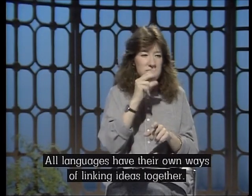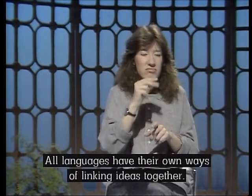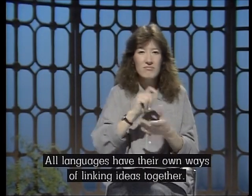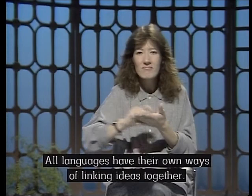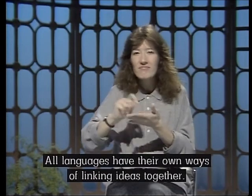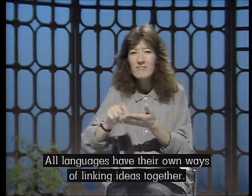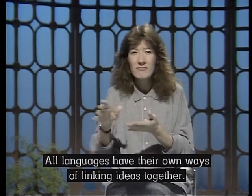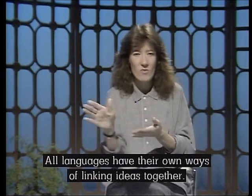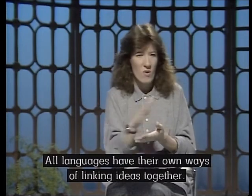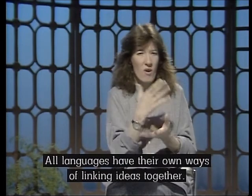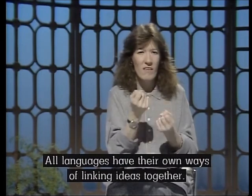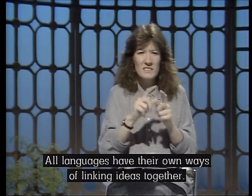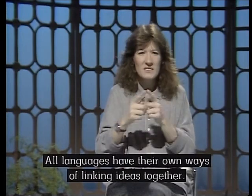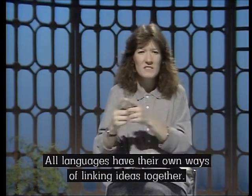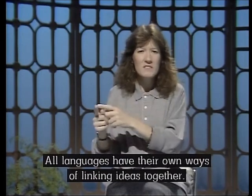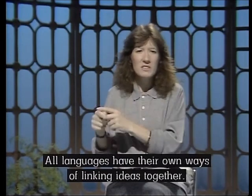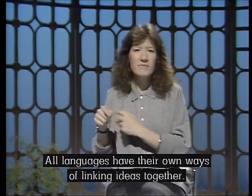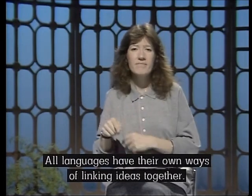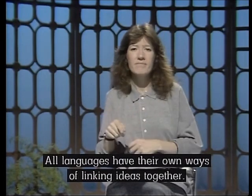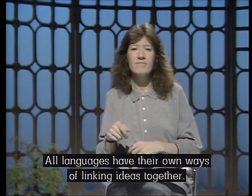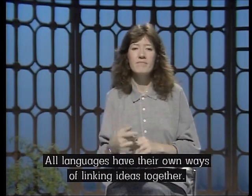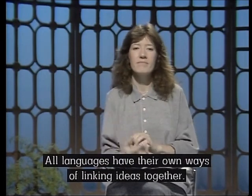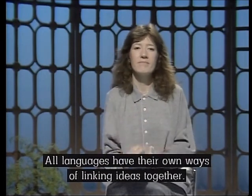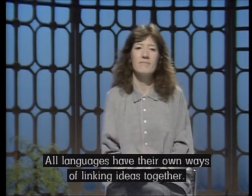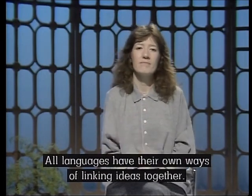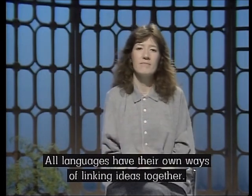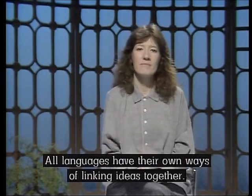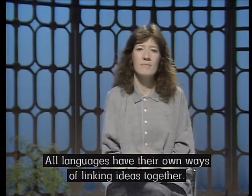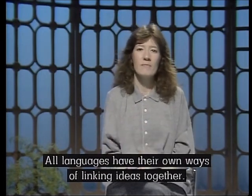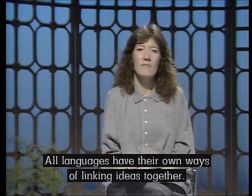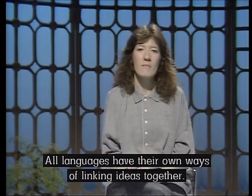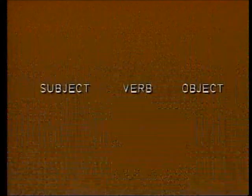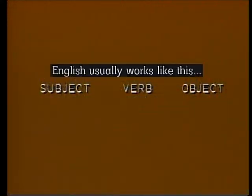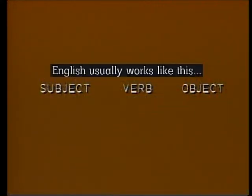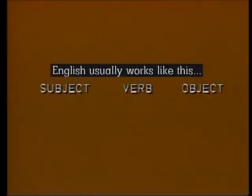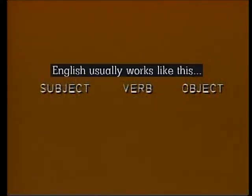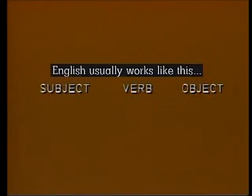All languages have their own ways of linking ideas together.